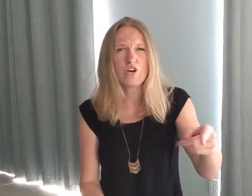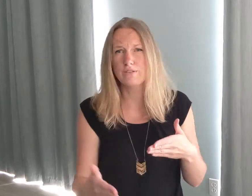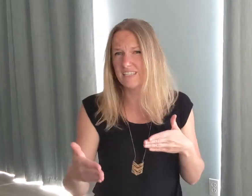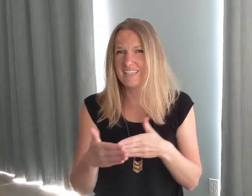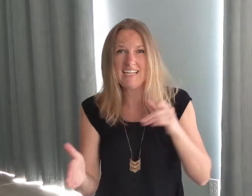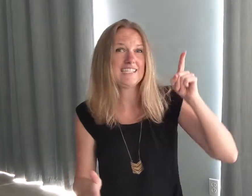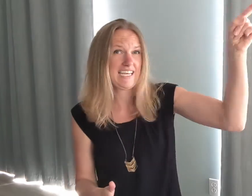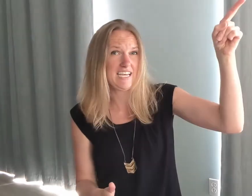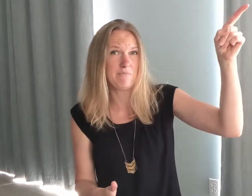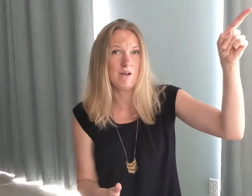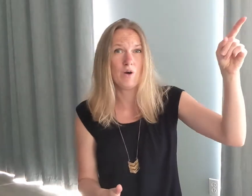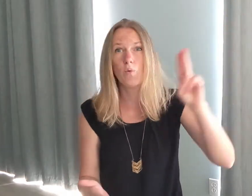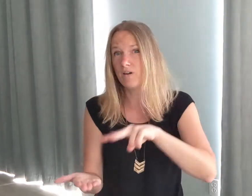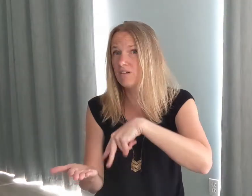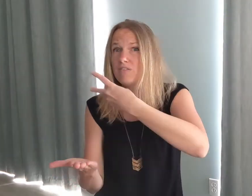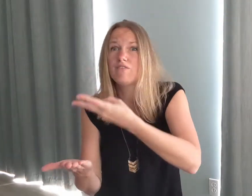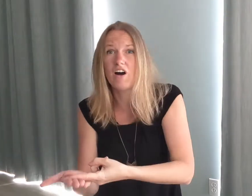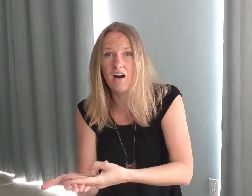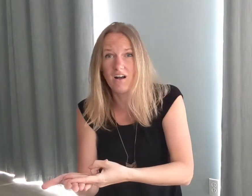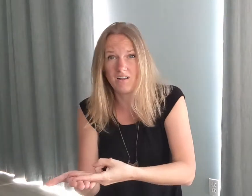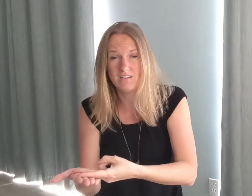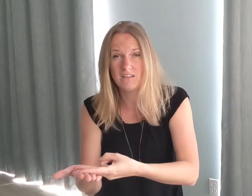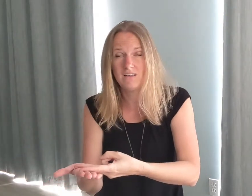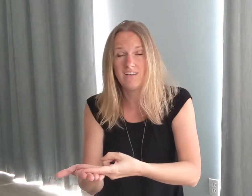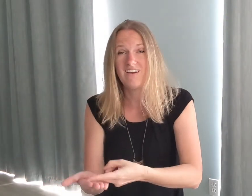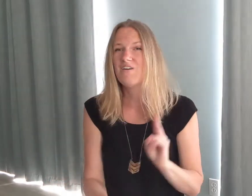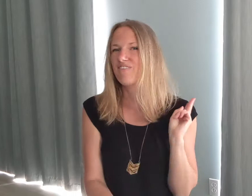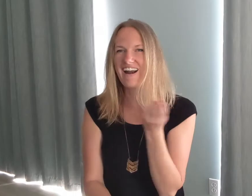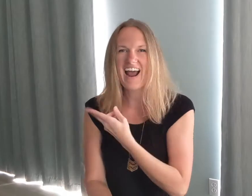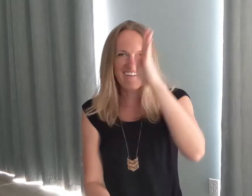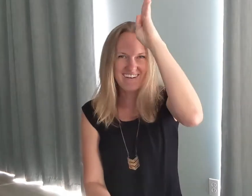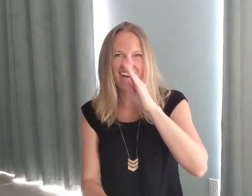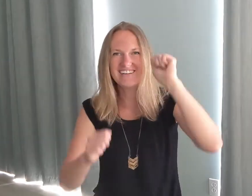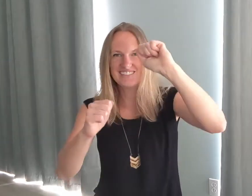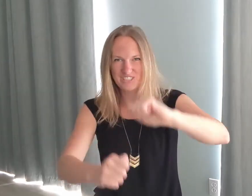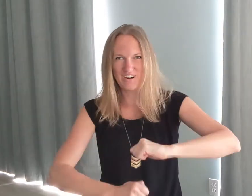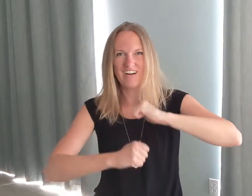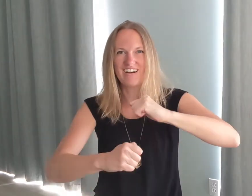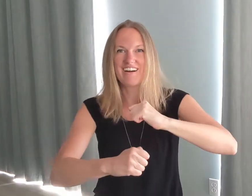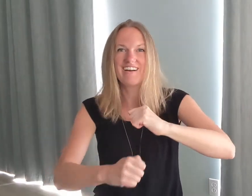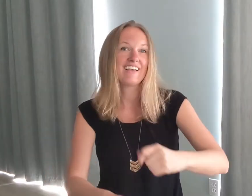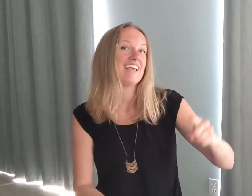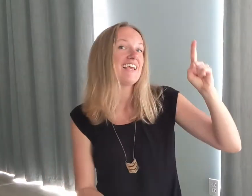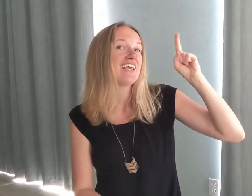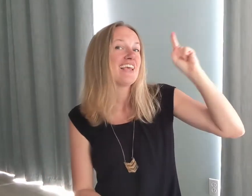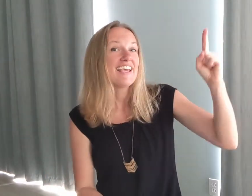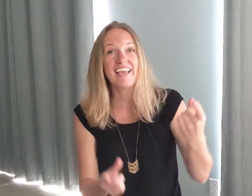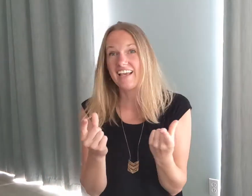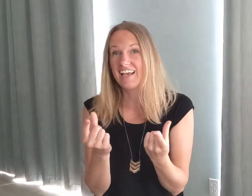those against him will fall, for our God is stronger. He can